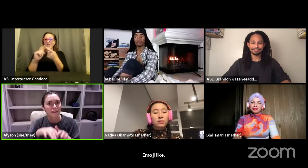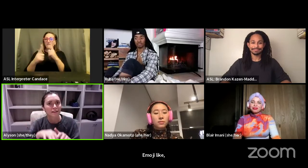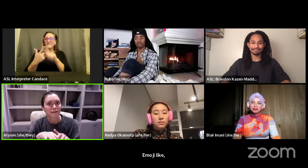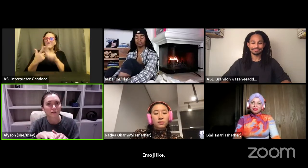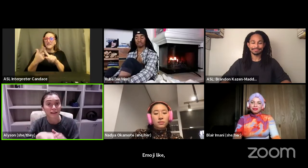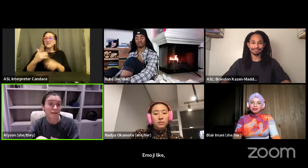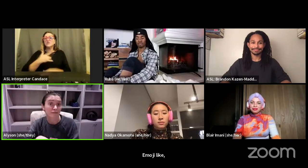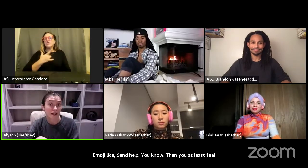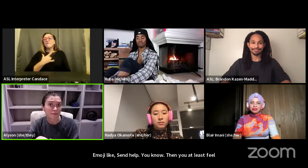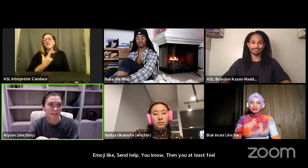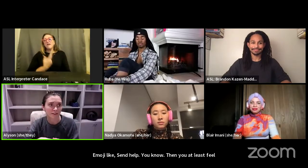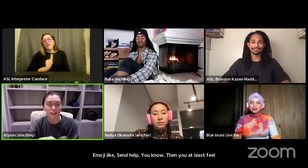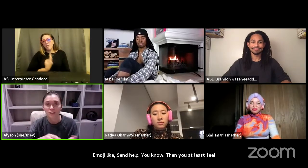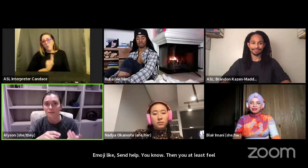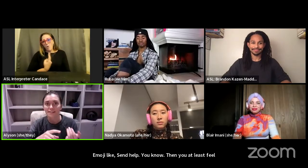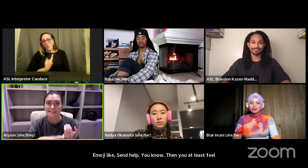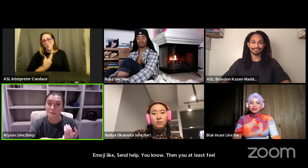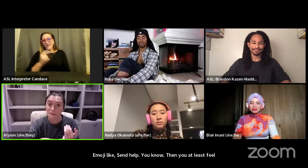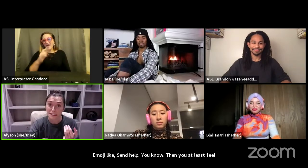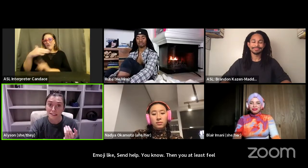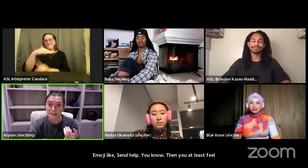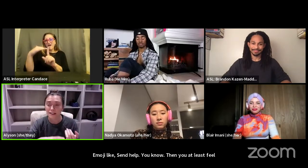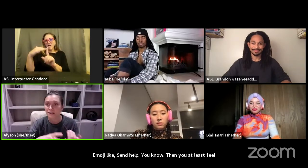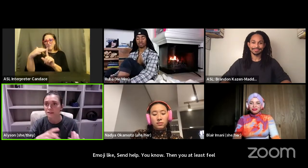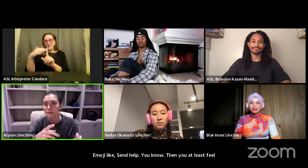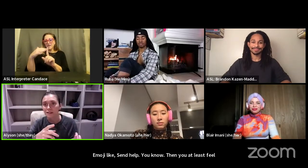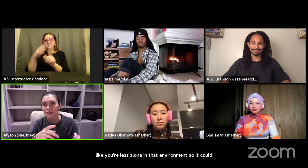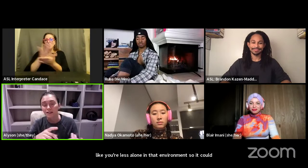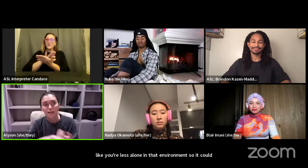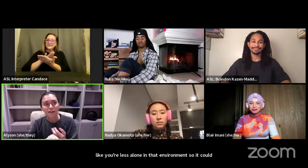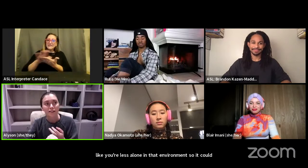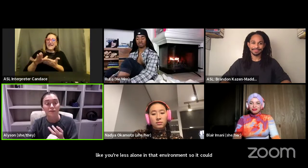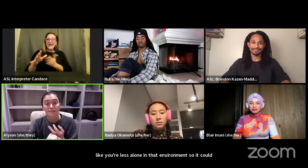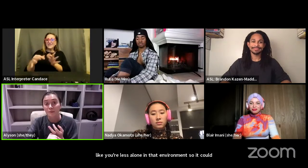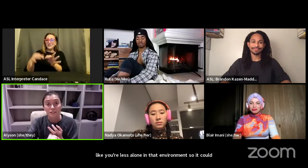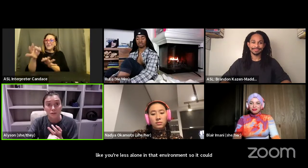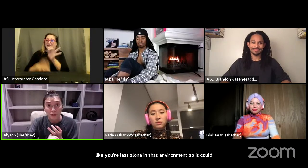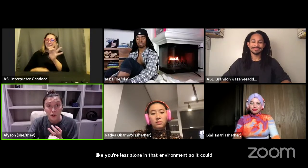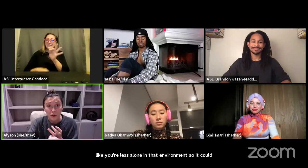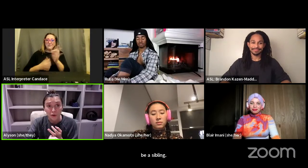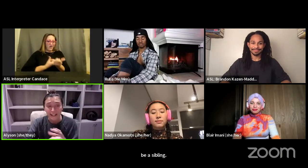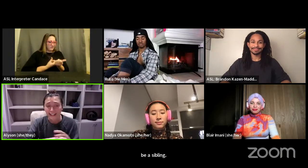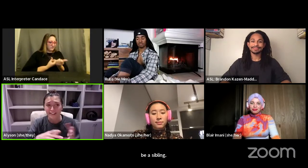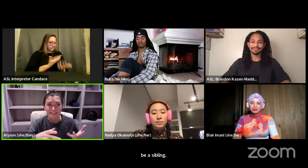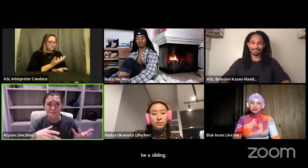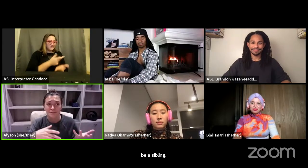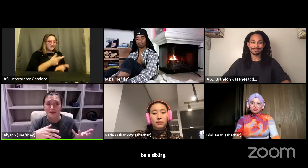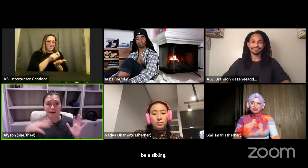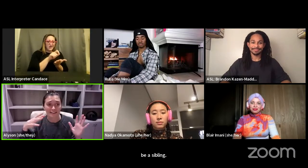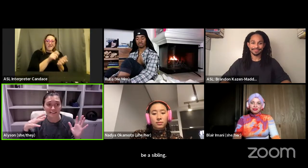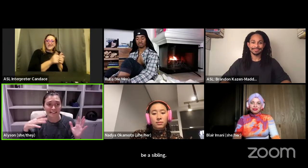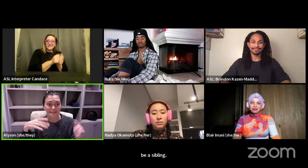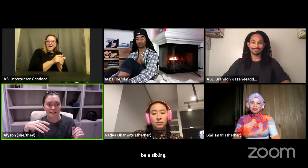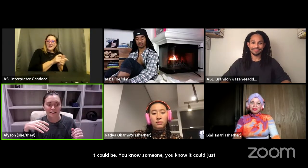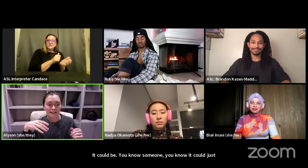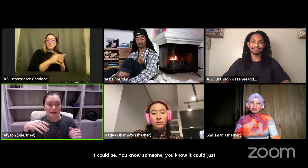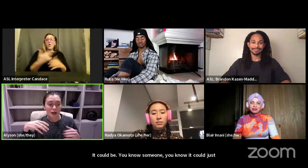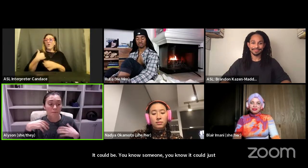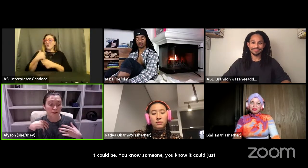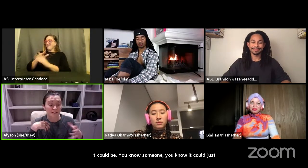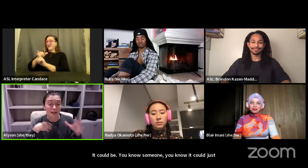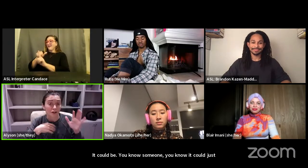alone in that environment. So it could be a sibling, it could be, you know, someone you know, it could just be honestly